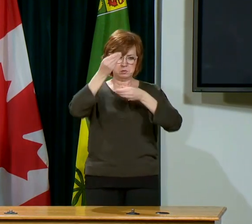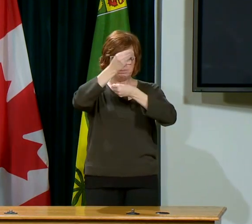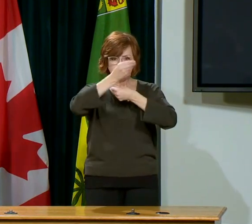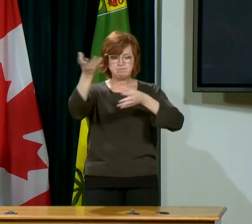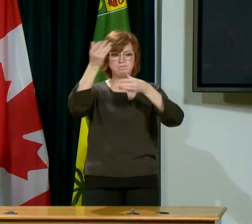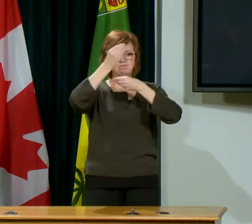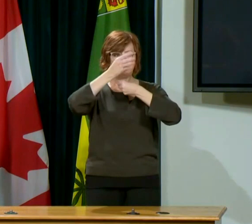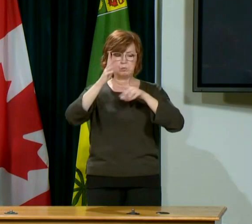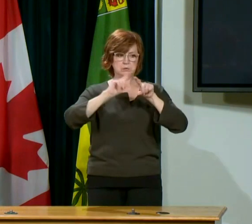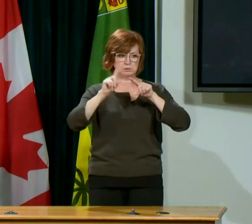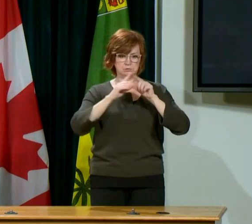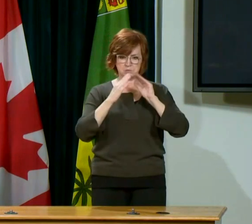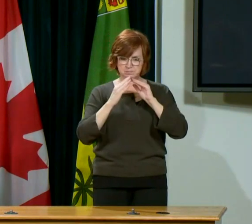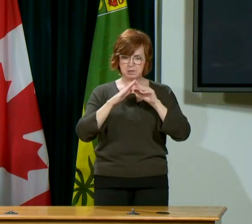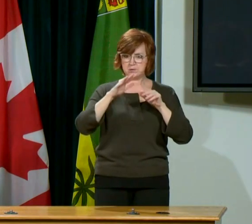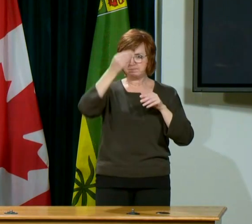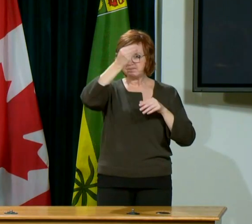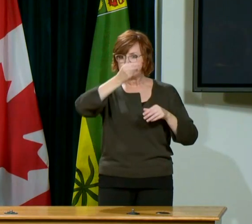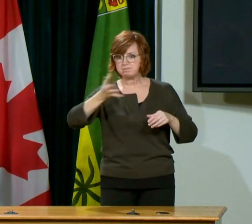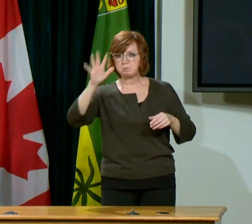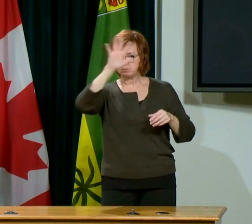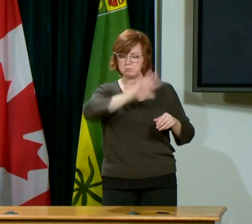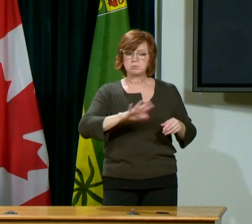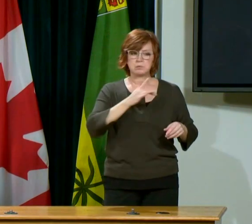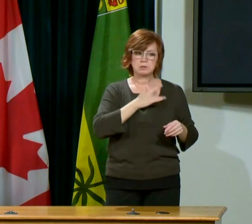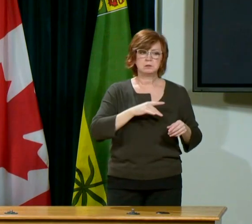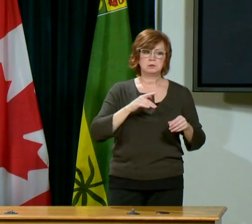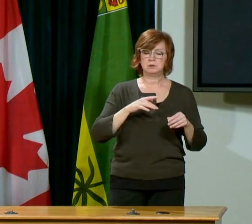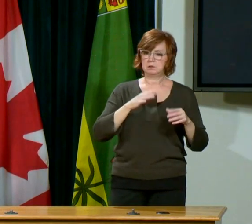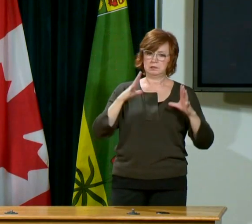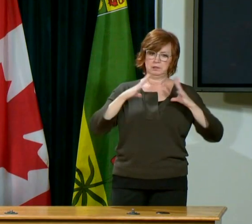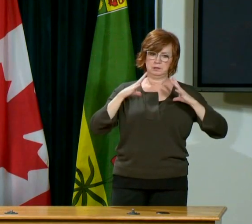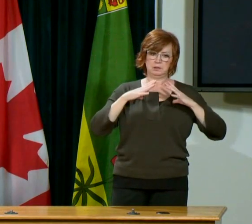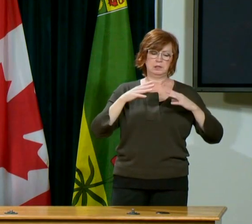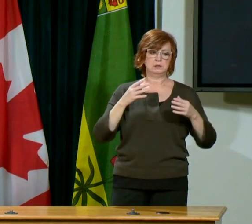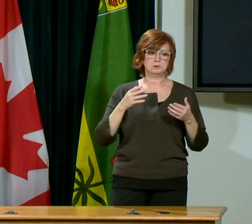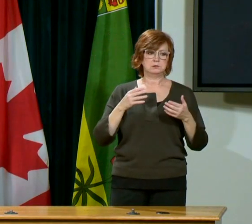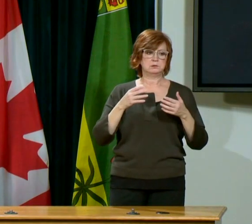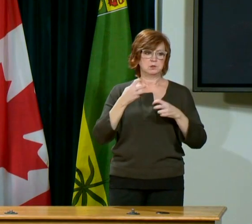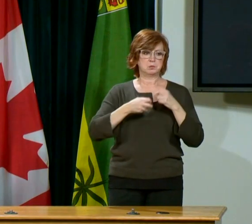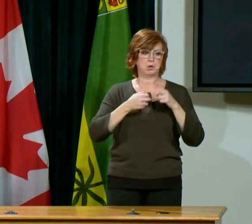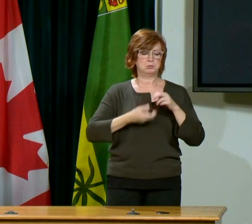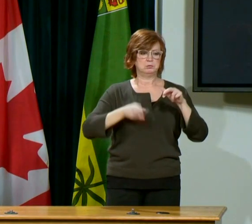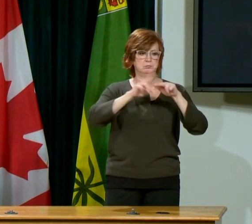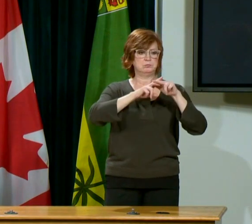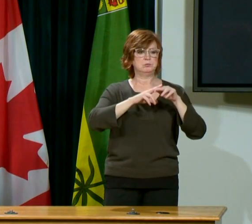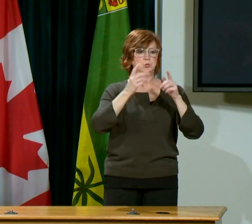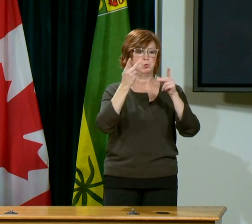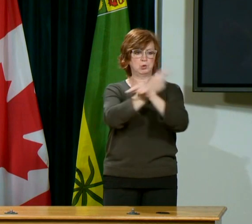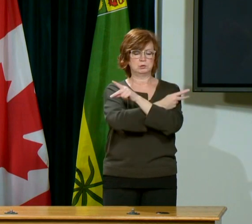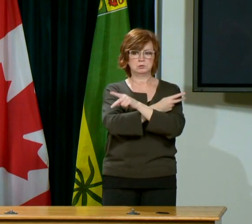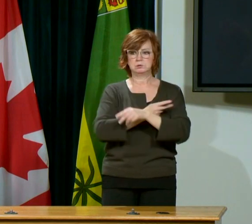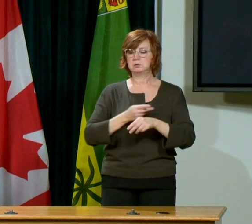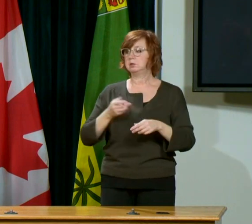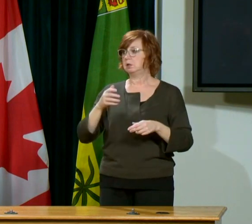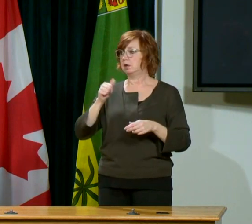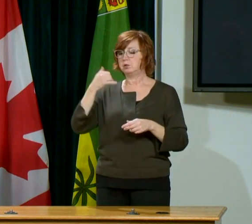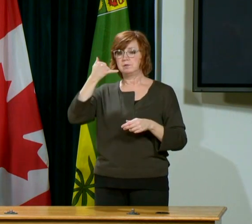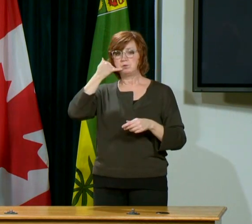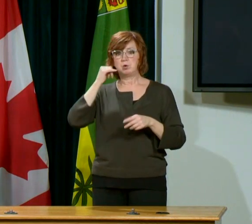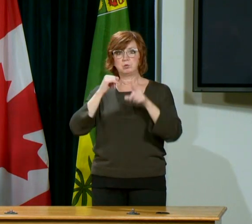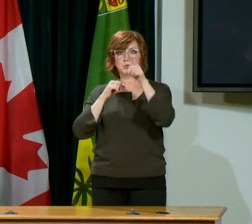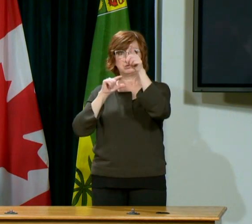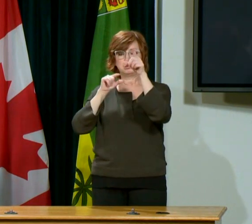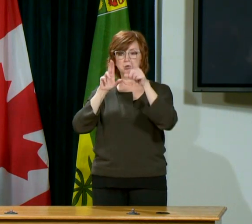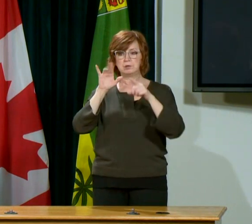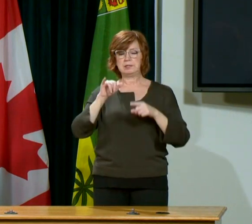to address the concerns that we believe may occur. Let's go for another question on the line, please. We have Guy